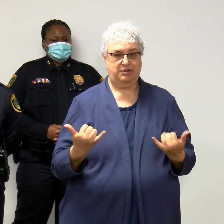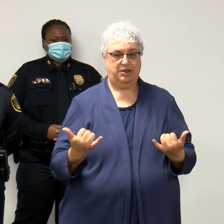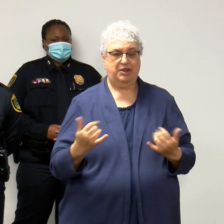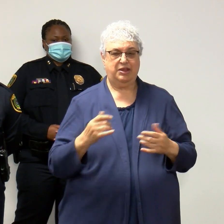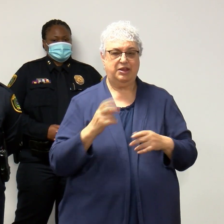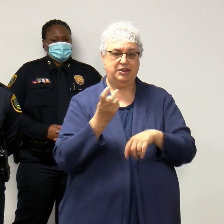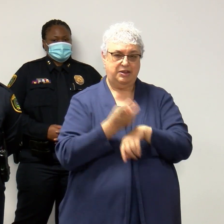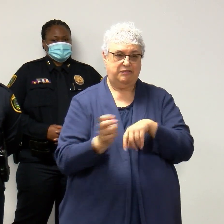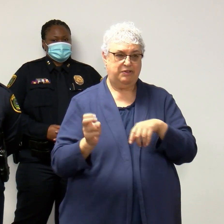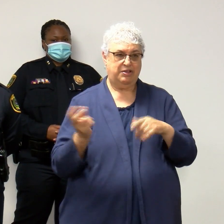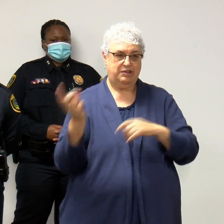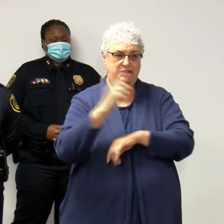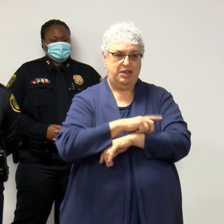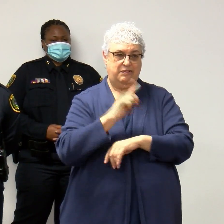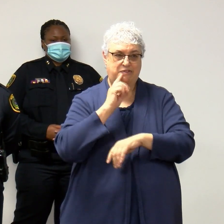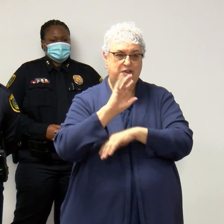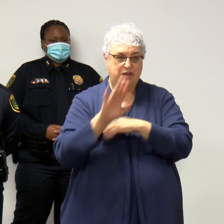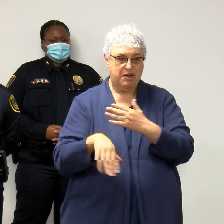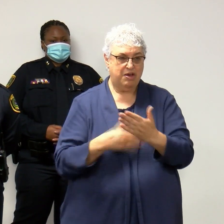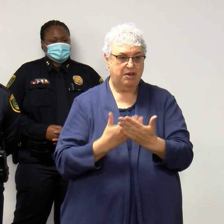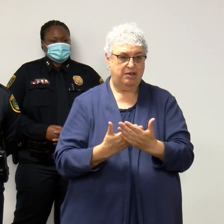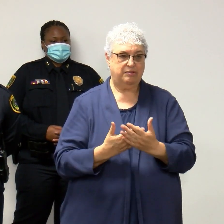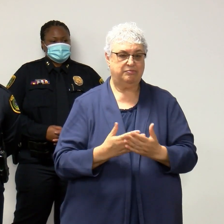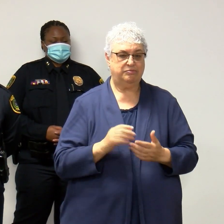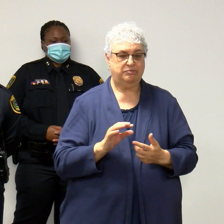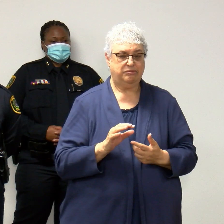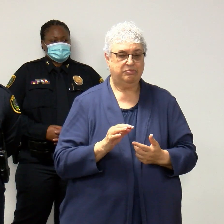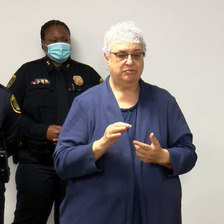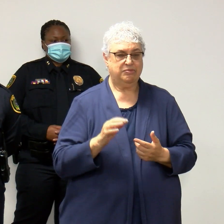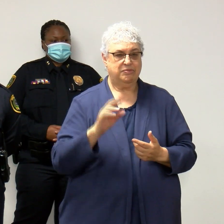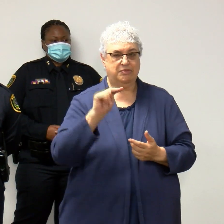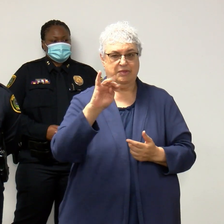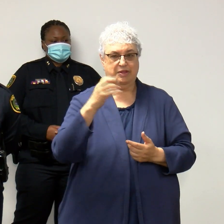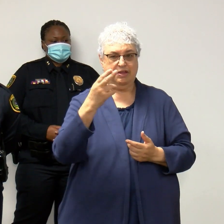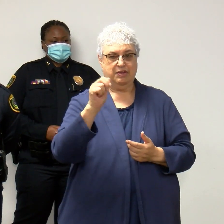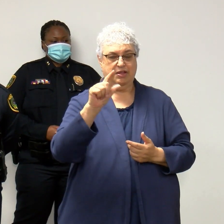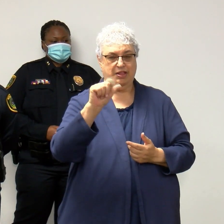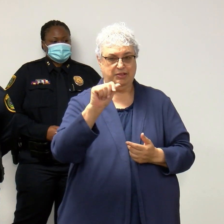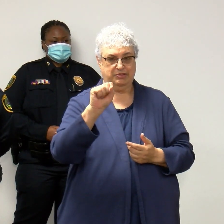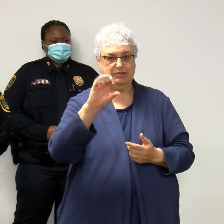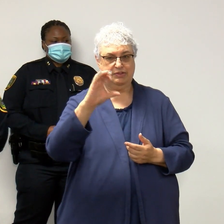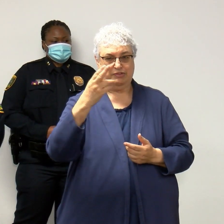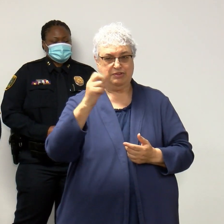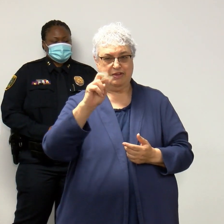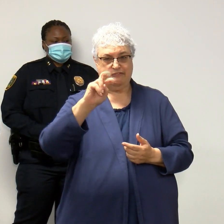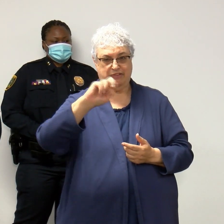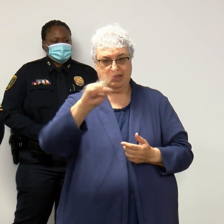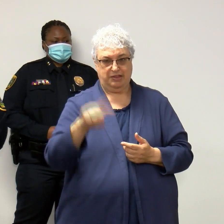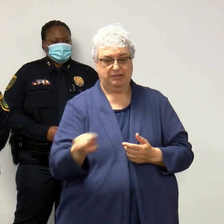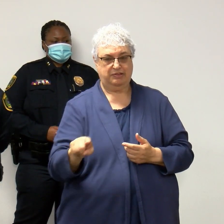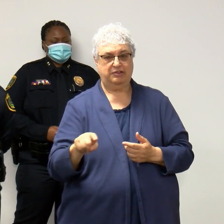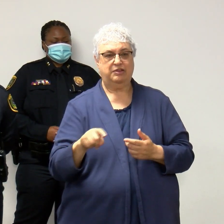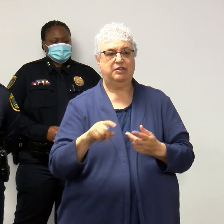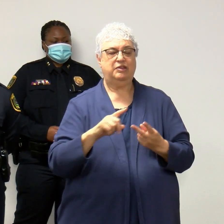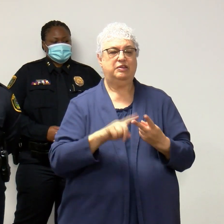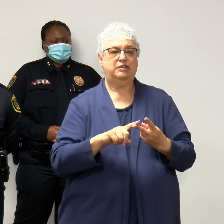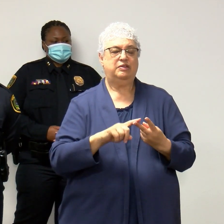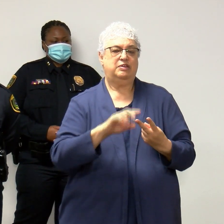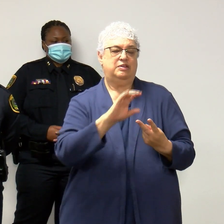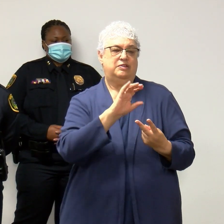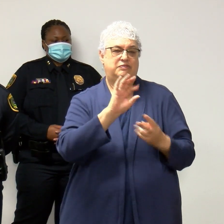a difficult day for all of us, especially the Nicolas Chavez family, to the Houston Police